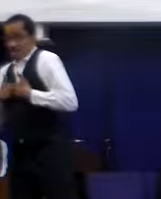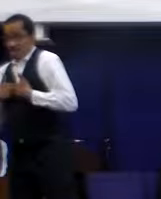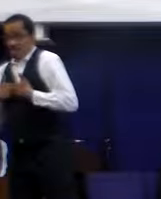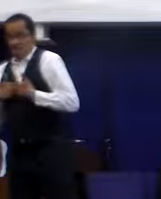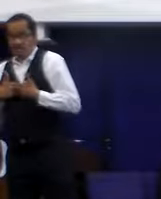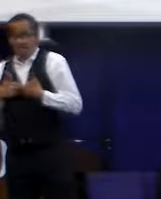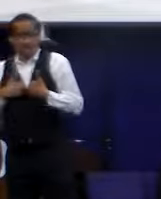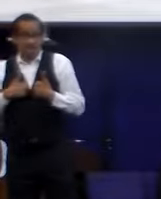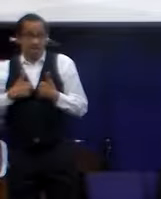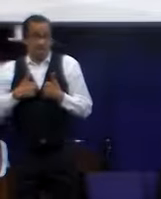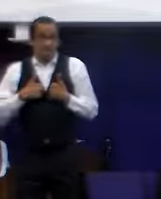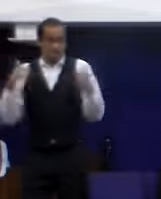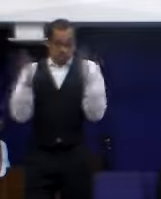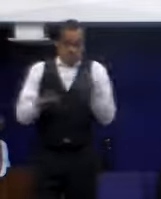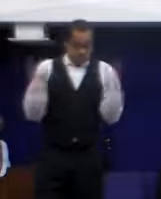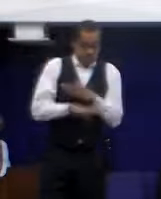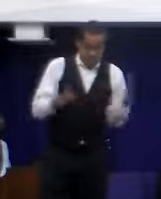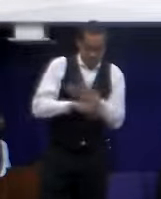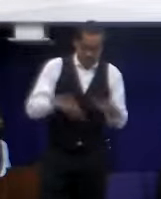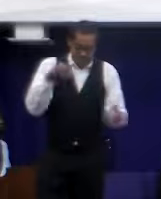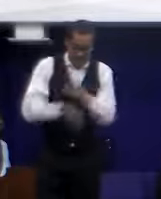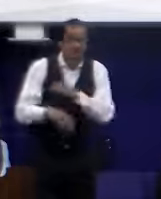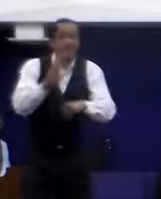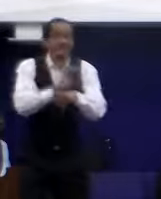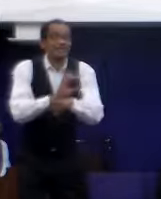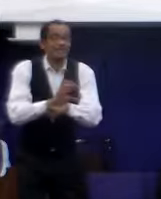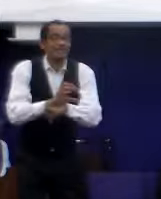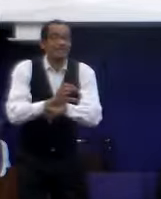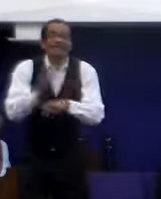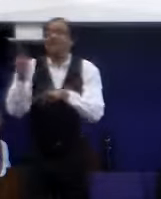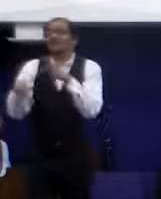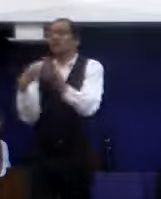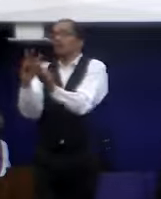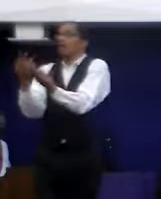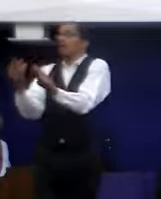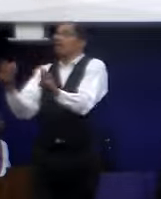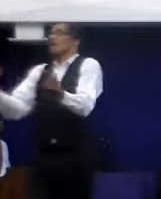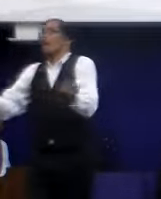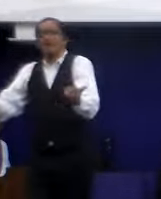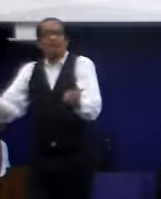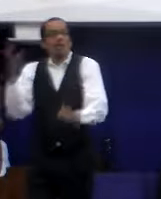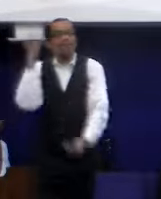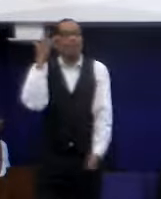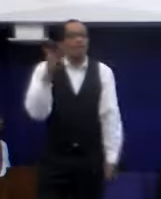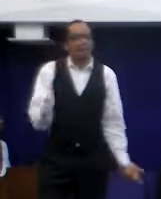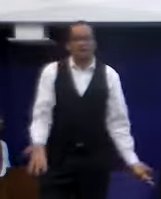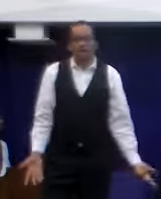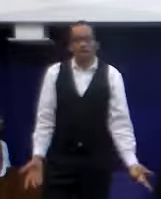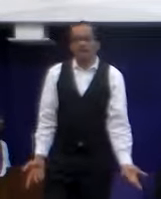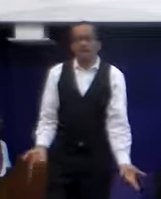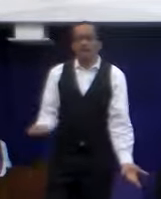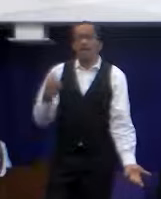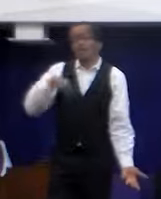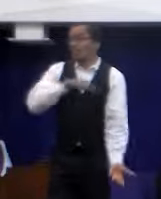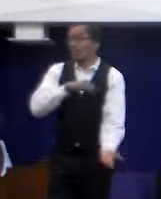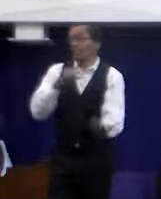can get in the church and cause the entire congregation to fall apart. Why? Because we're not praying